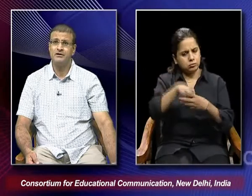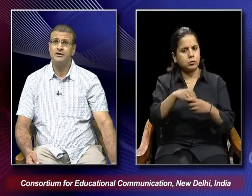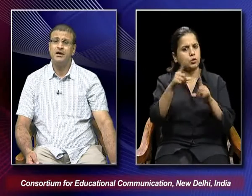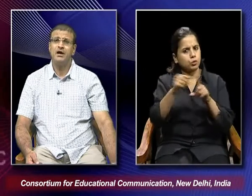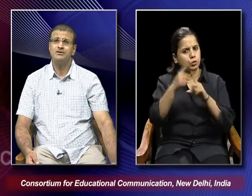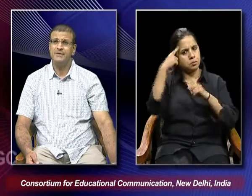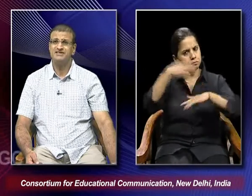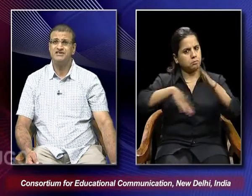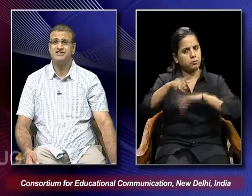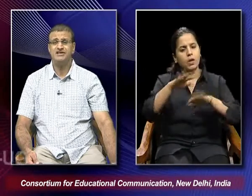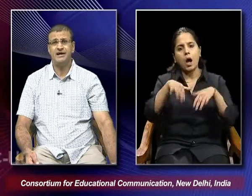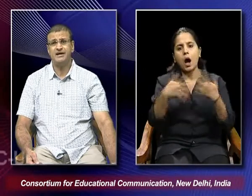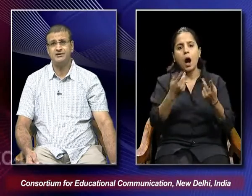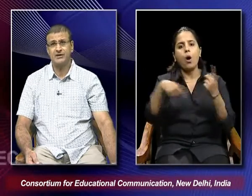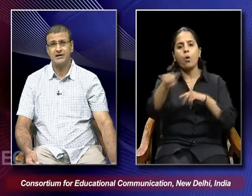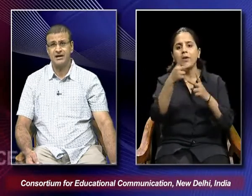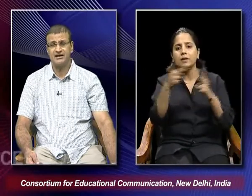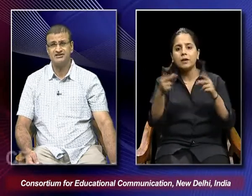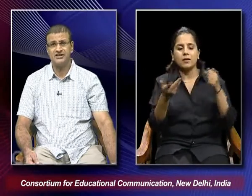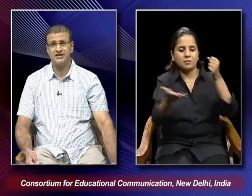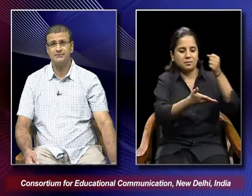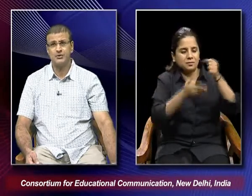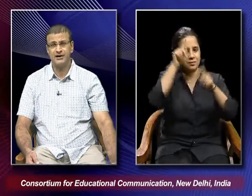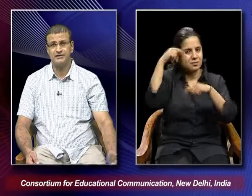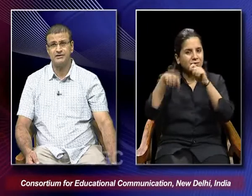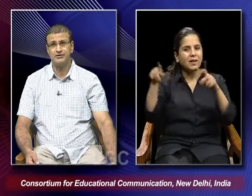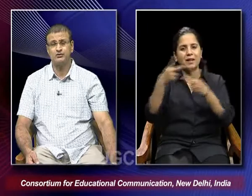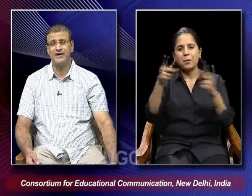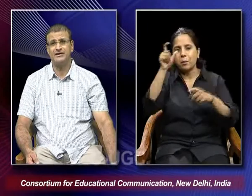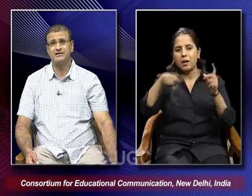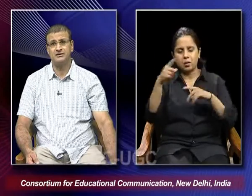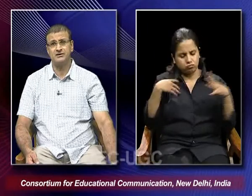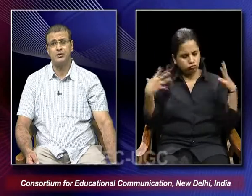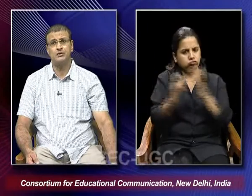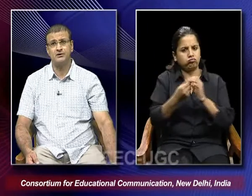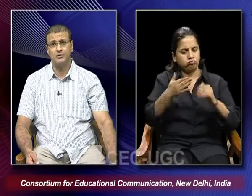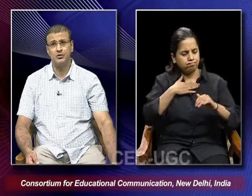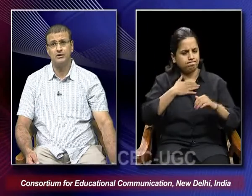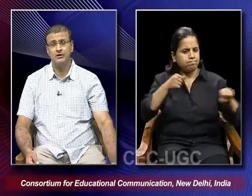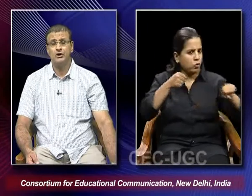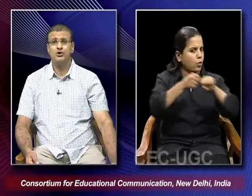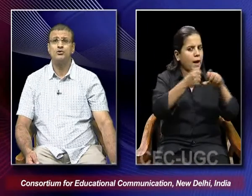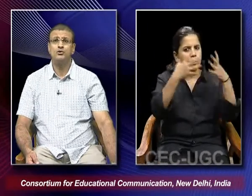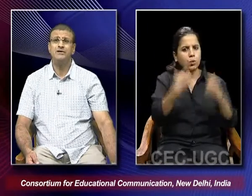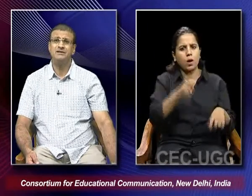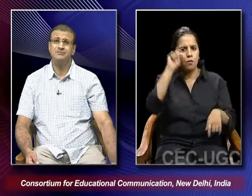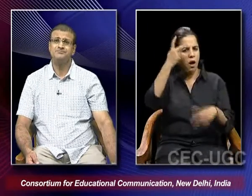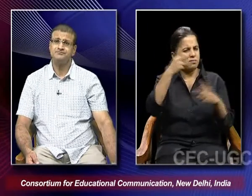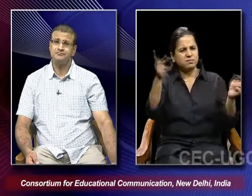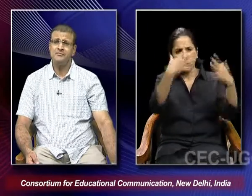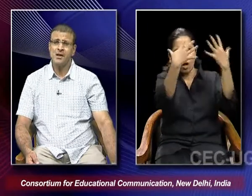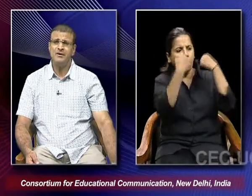movement, how the peasants and the working class they came together to fight the colonial rule. Not only